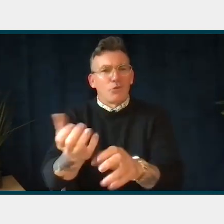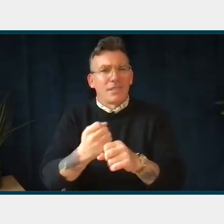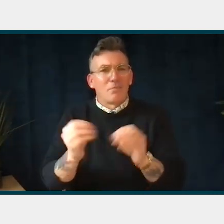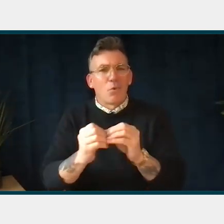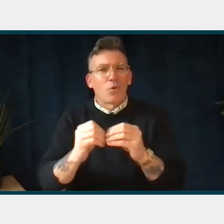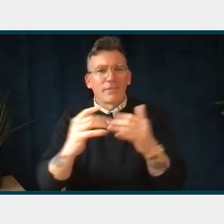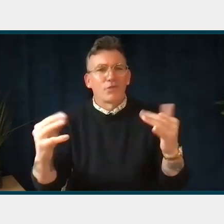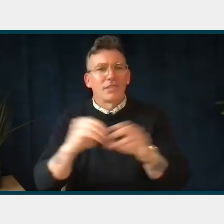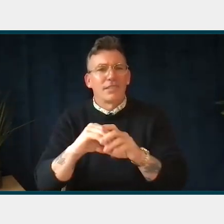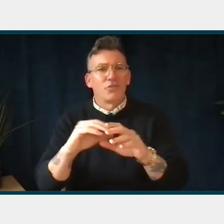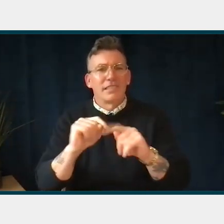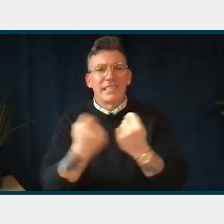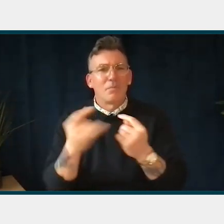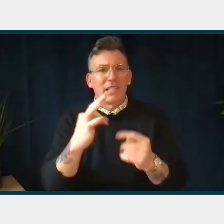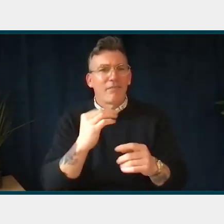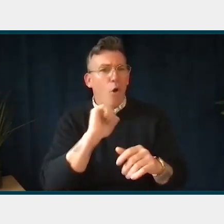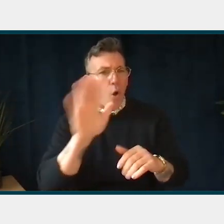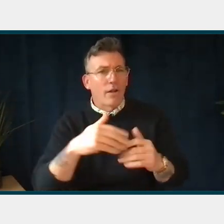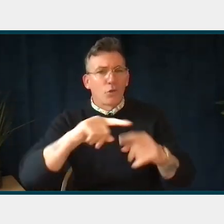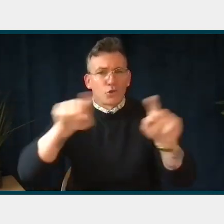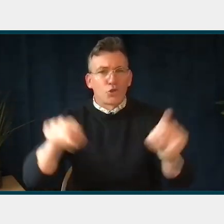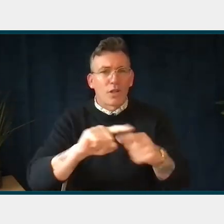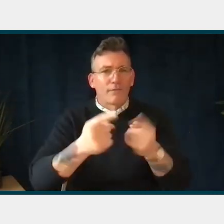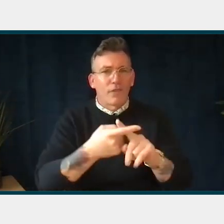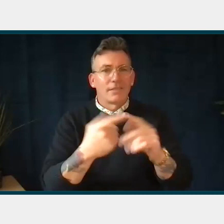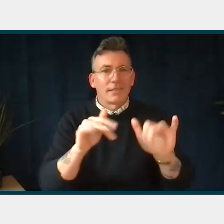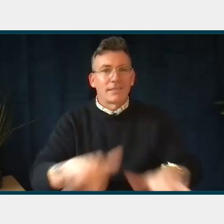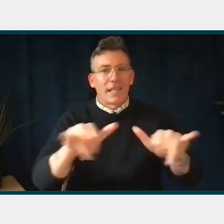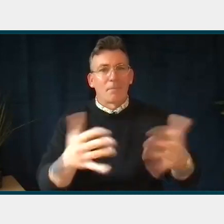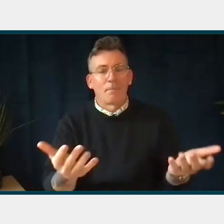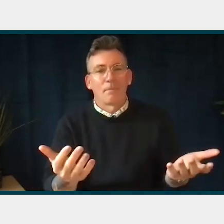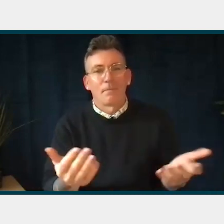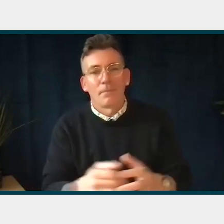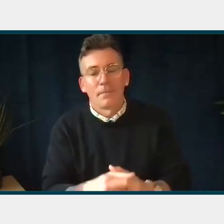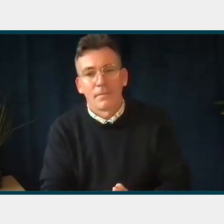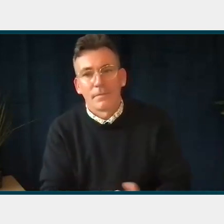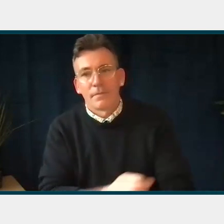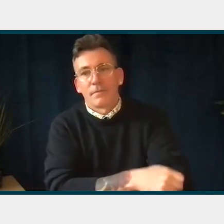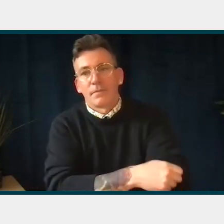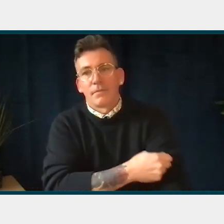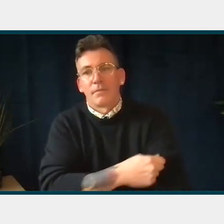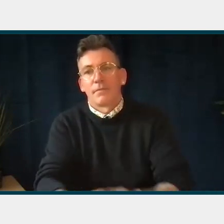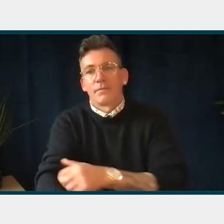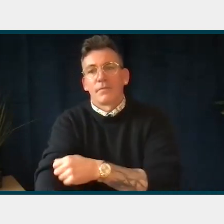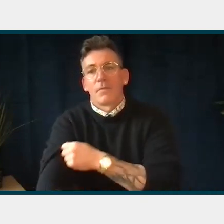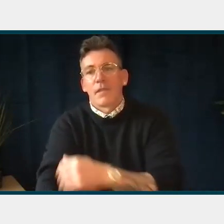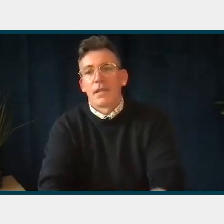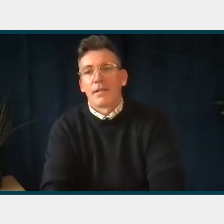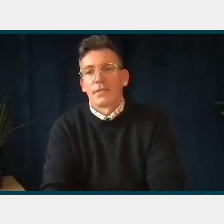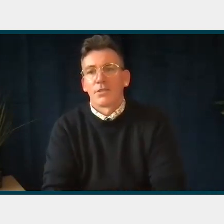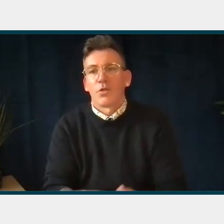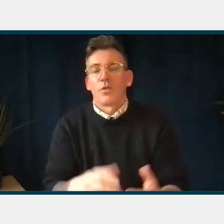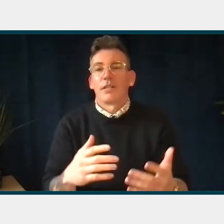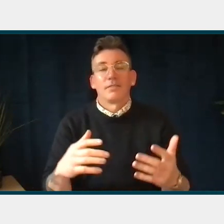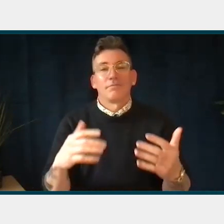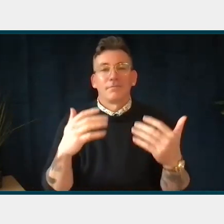enough BIPOC representation, how can you get more diversity in the team where you're not getting the same circle